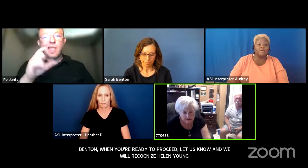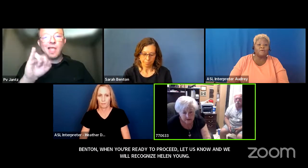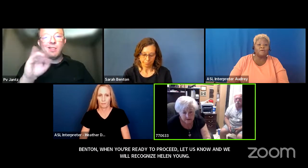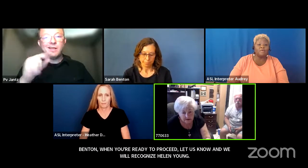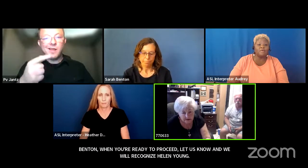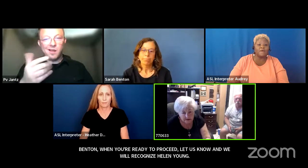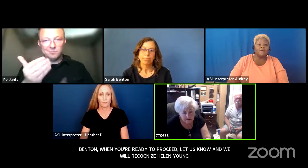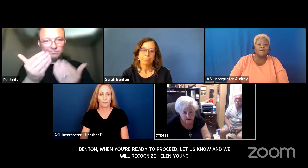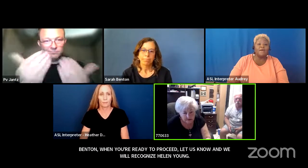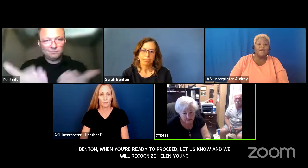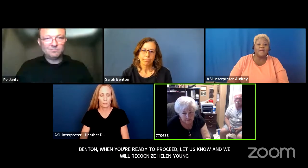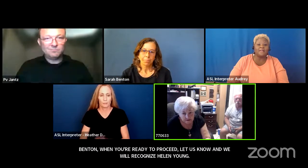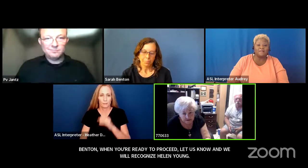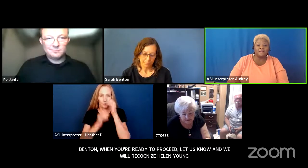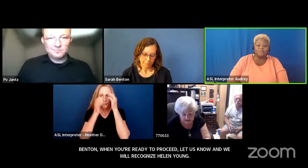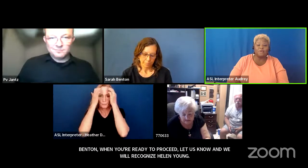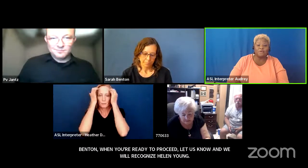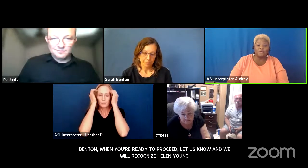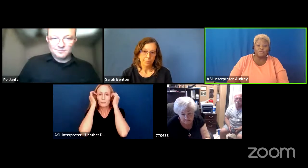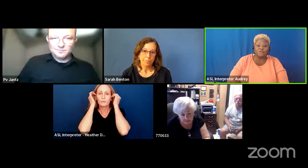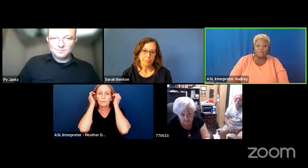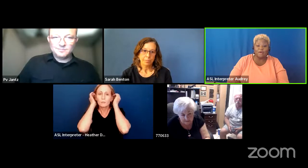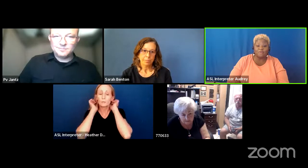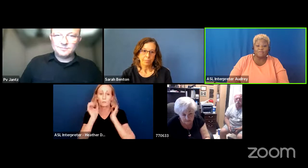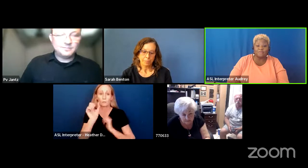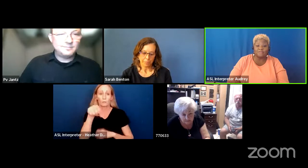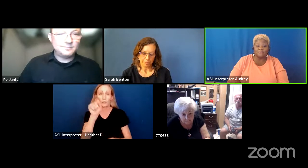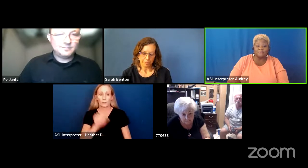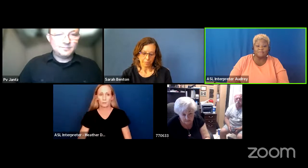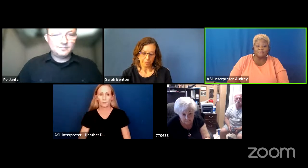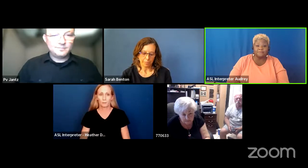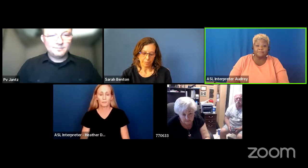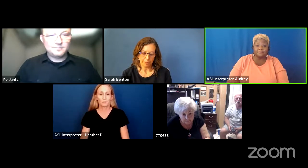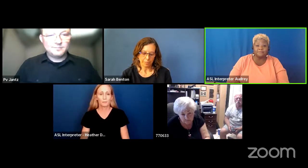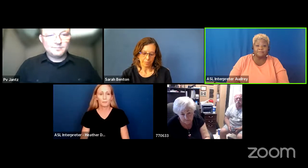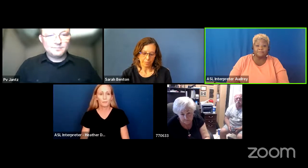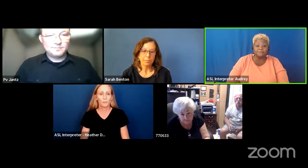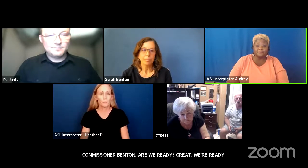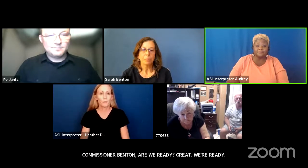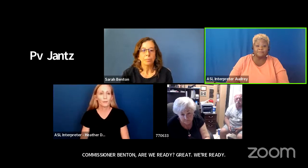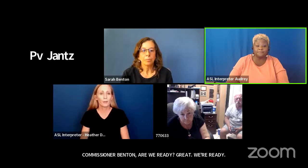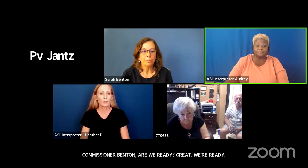Great, we're ready. Helen, at this point, would you go on with your comments, please?